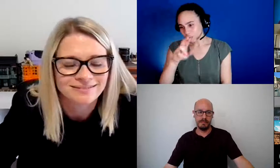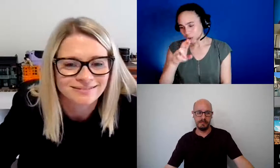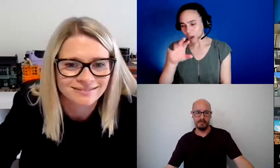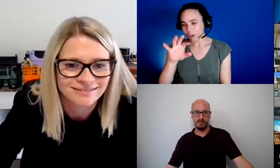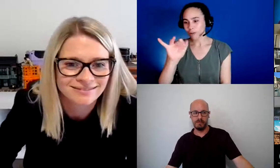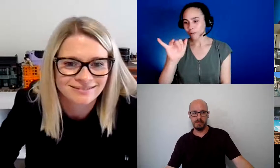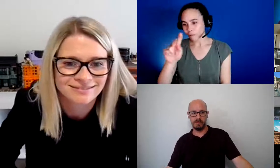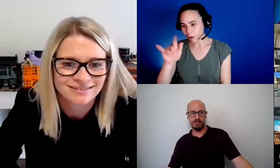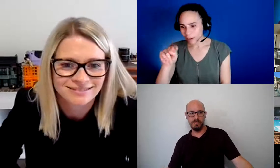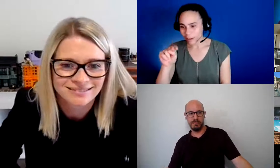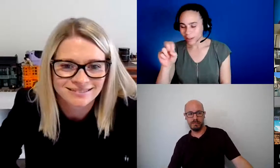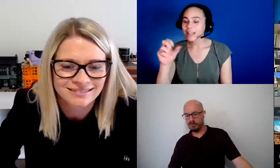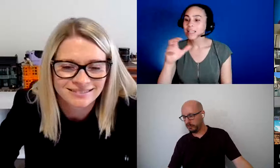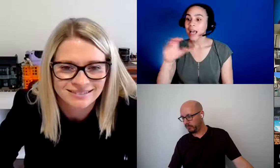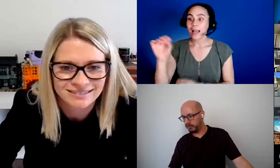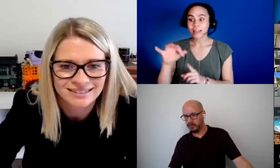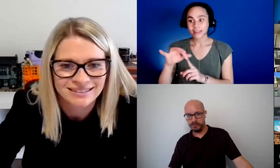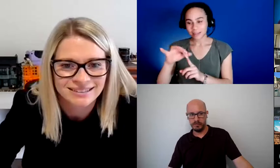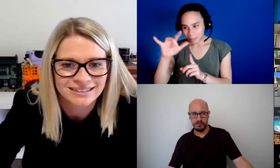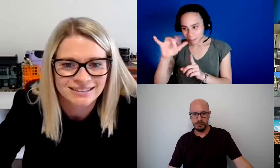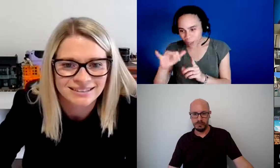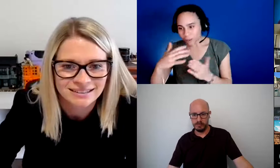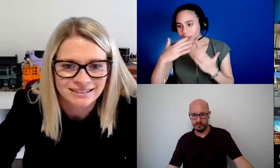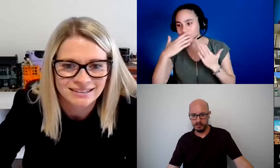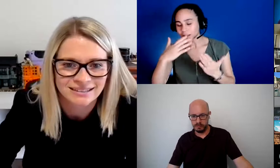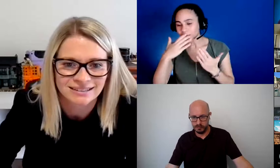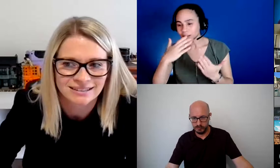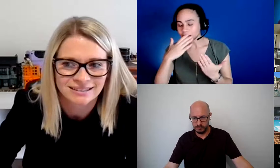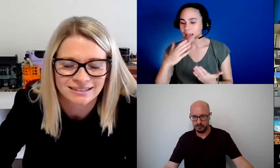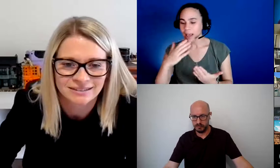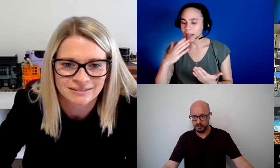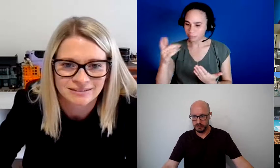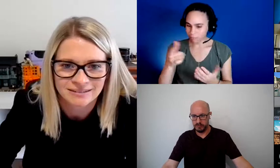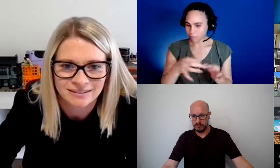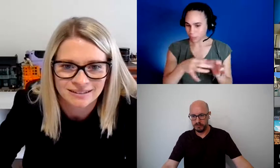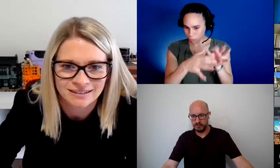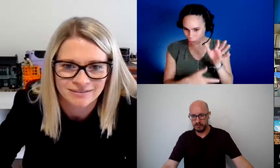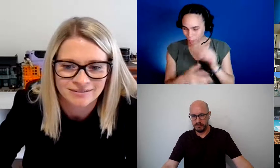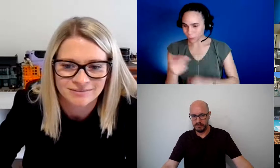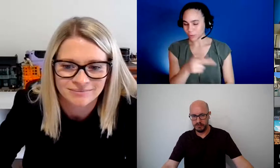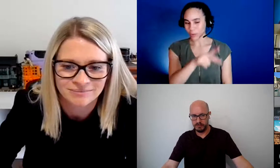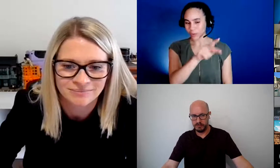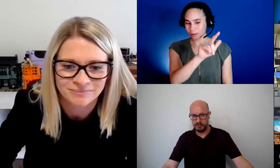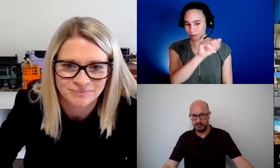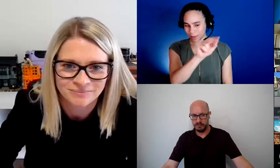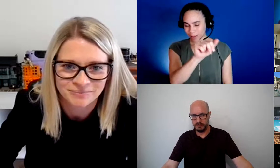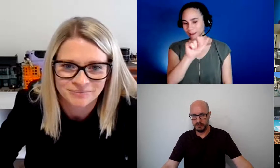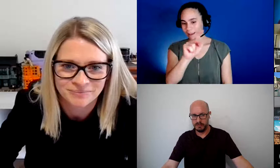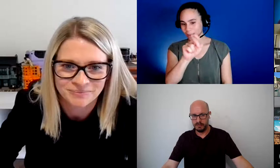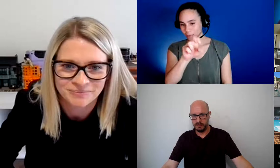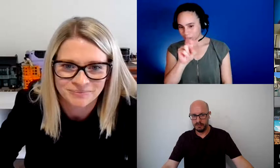especially our interpreters, Kalina Anderson, as well as Bobby